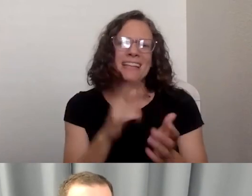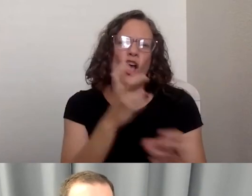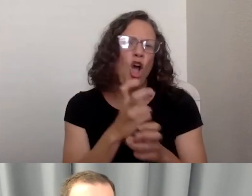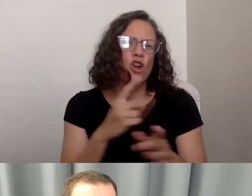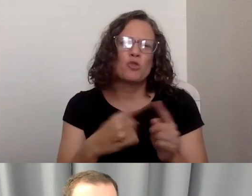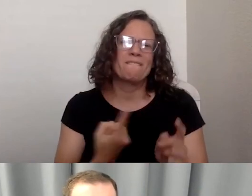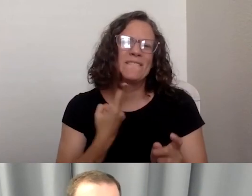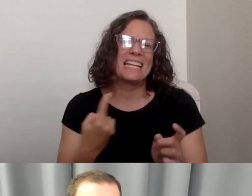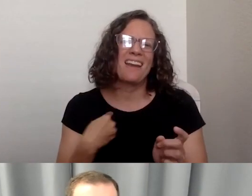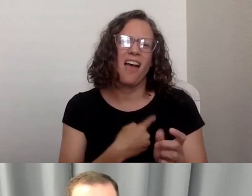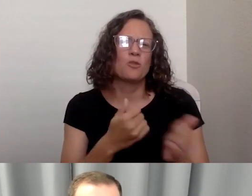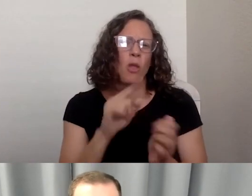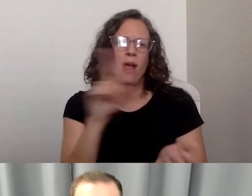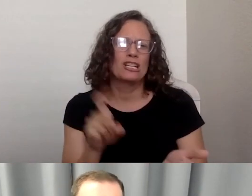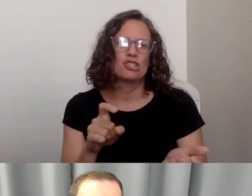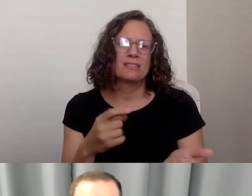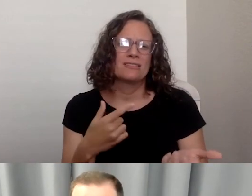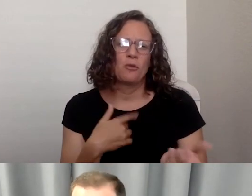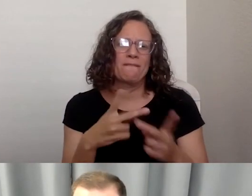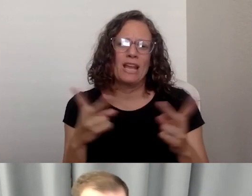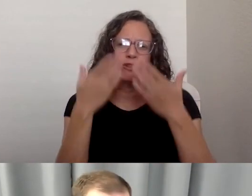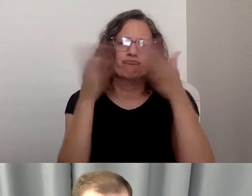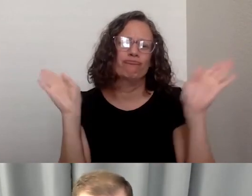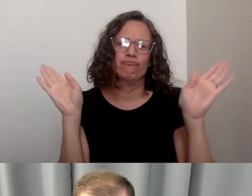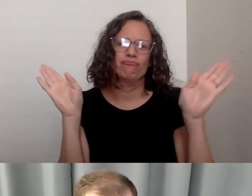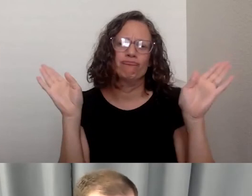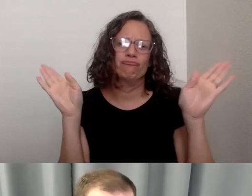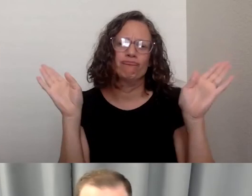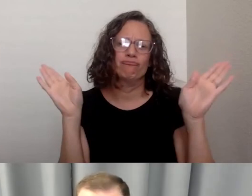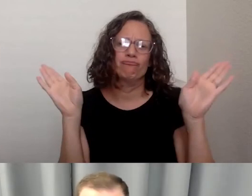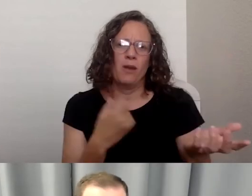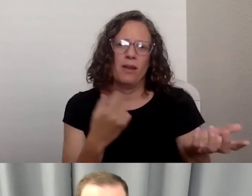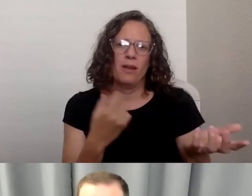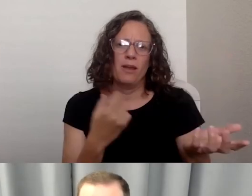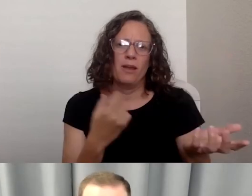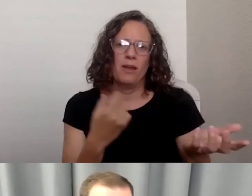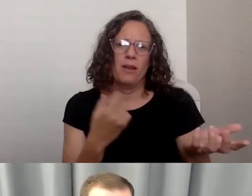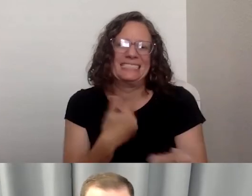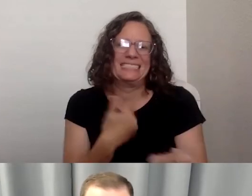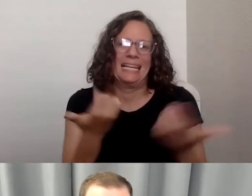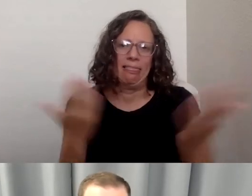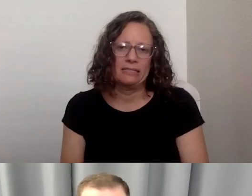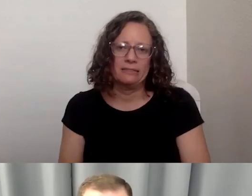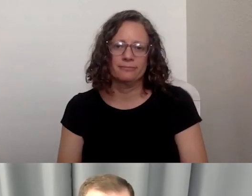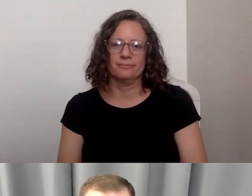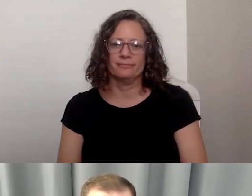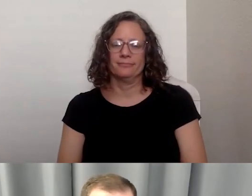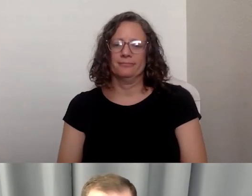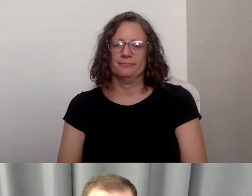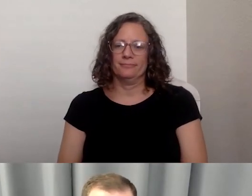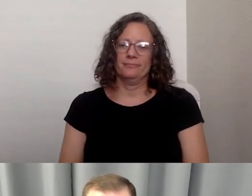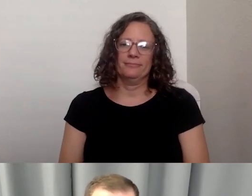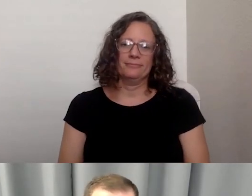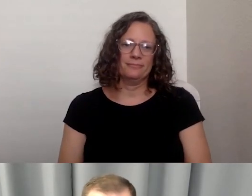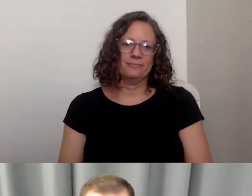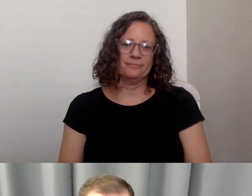Christy saying, oh, I want to let you know, it's hard to offend us with questions. We're very open-minded, and we've